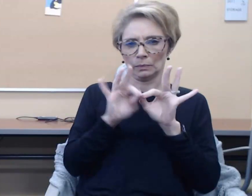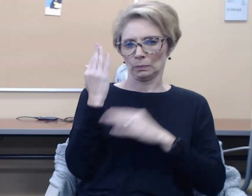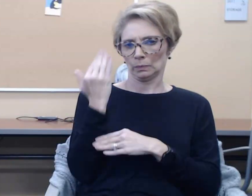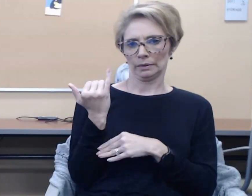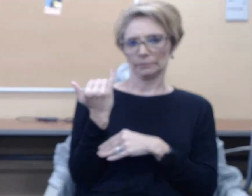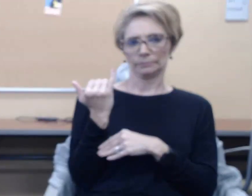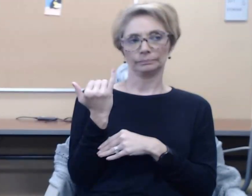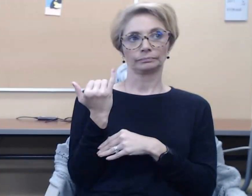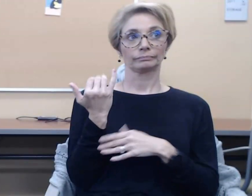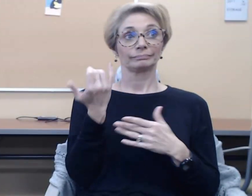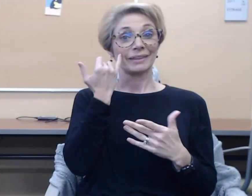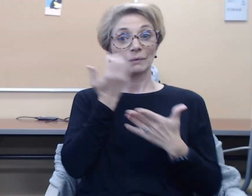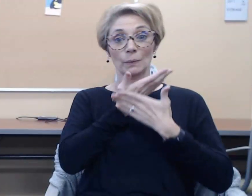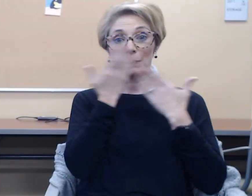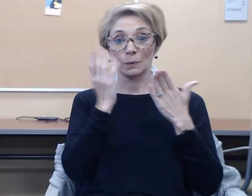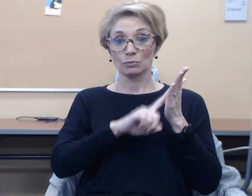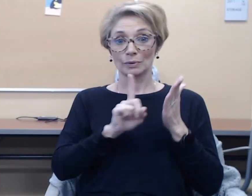Without the research, IEP teams, which are our